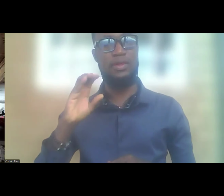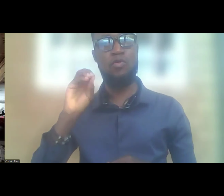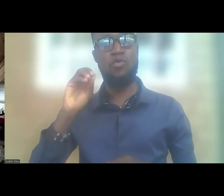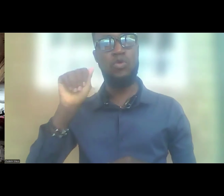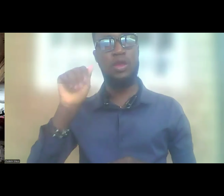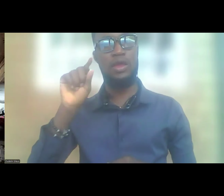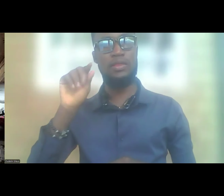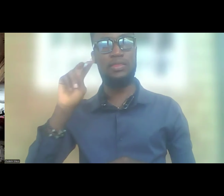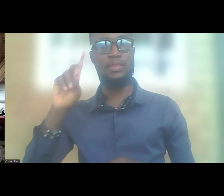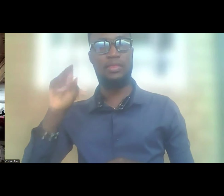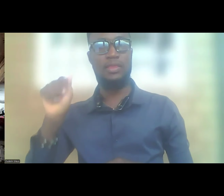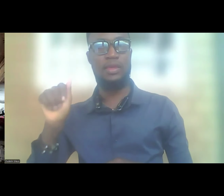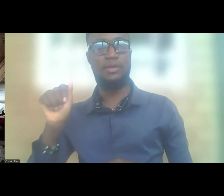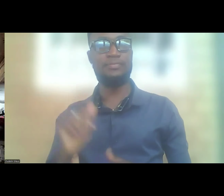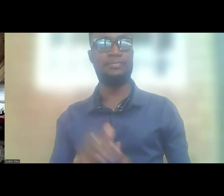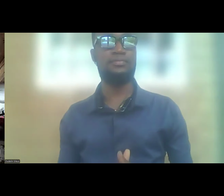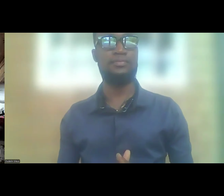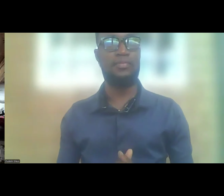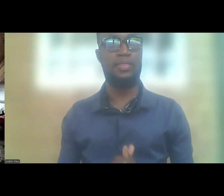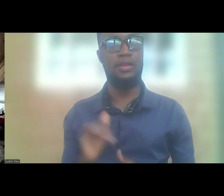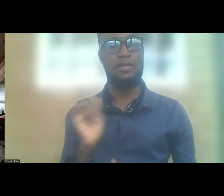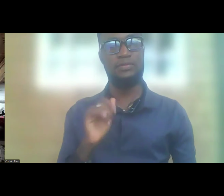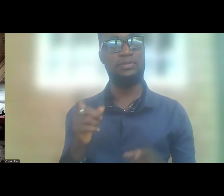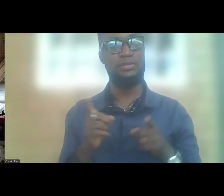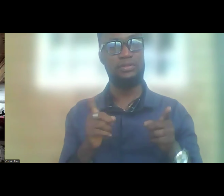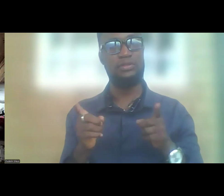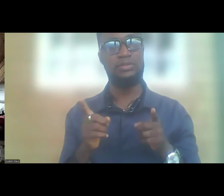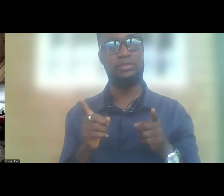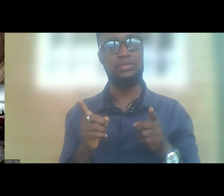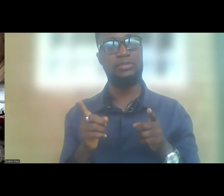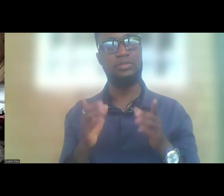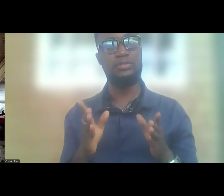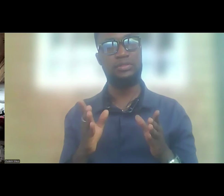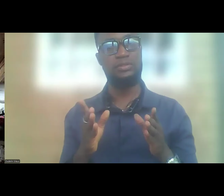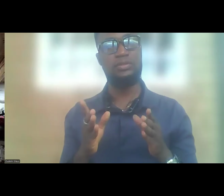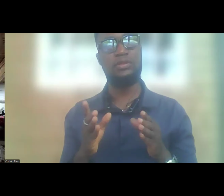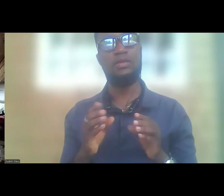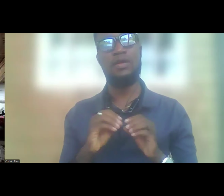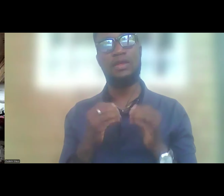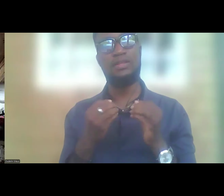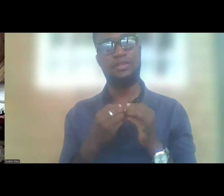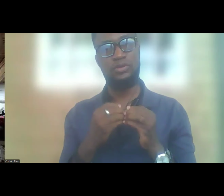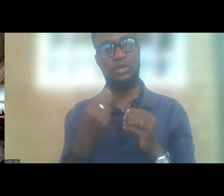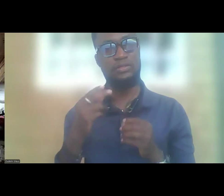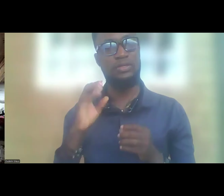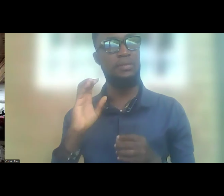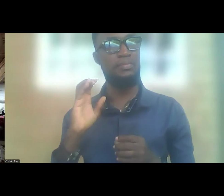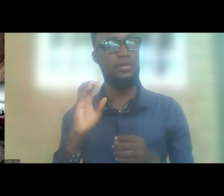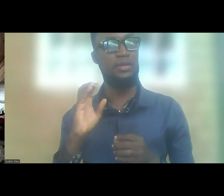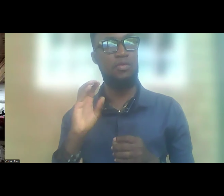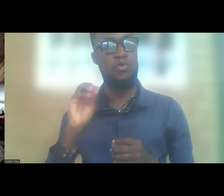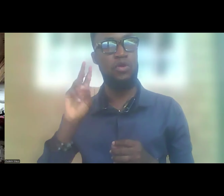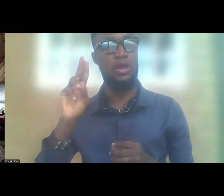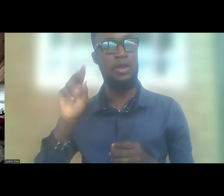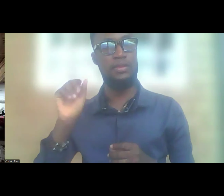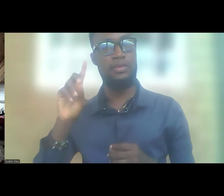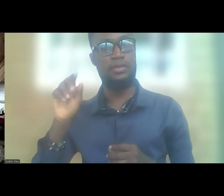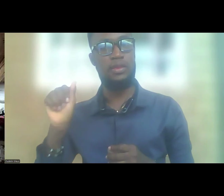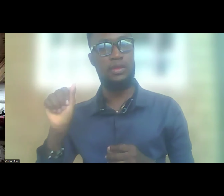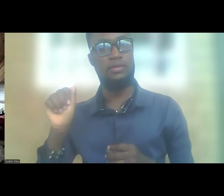Executive Director of Diverse Empowerment Foundation in Uganda, working around advocating for